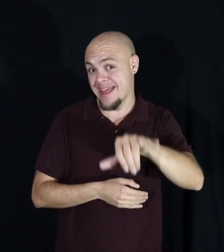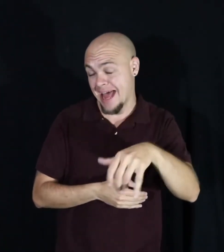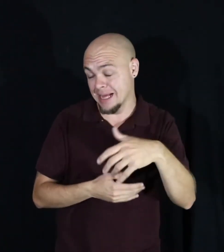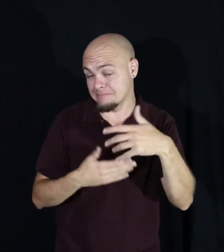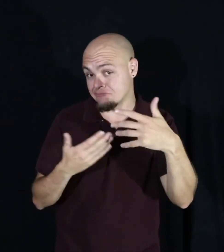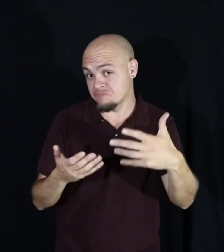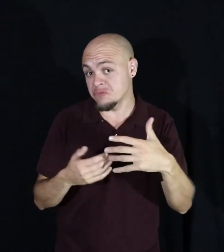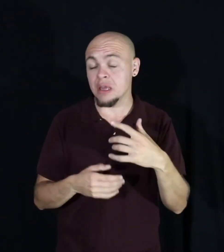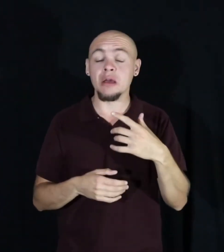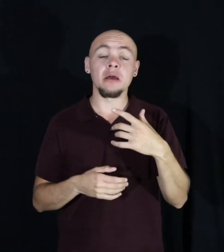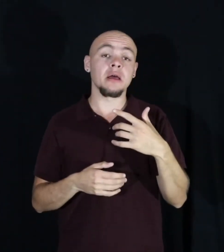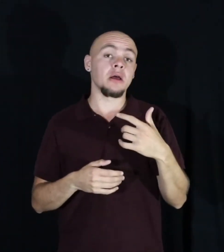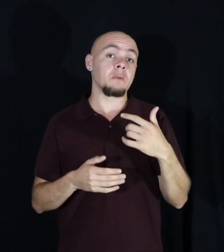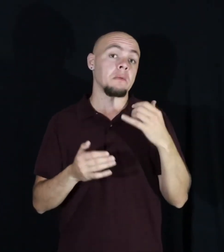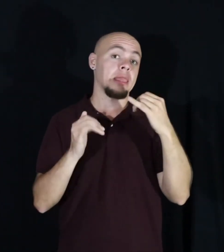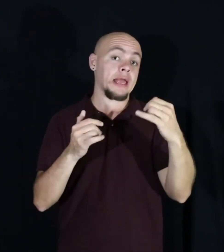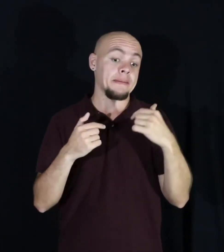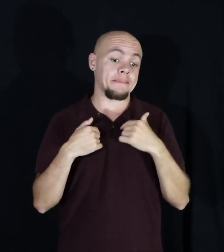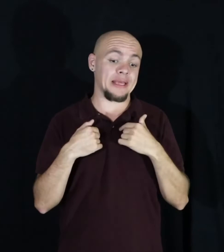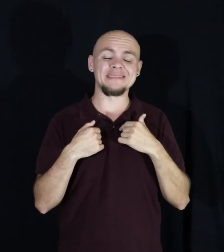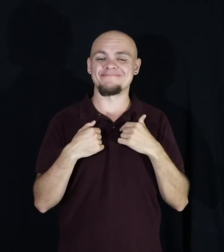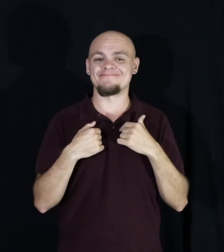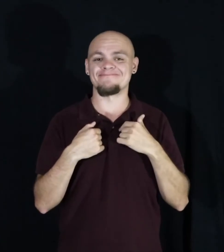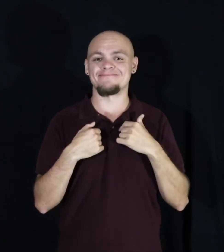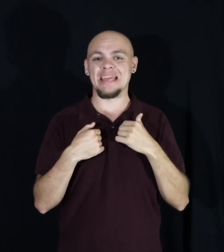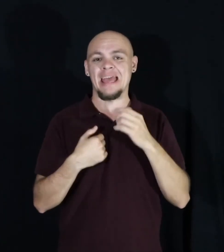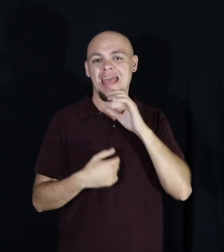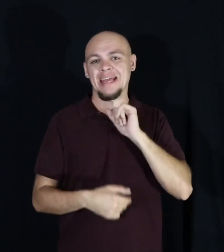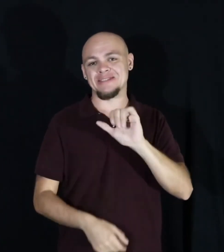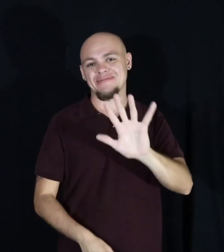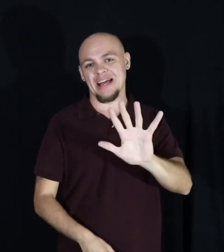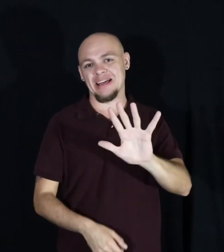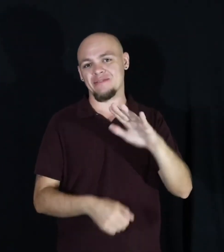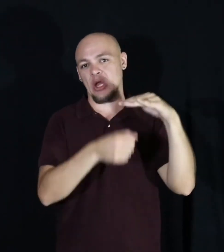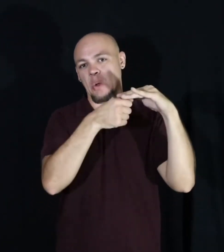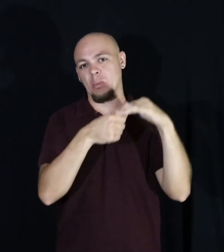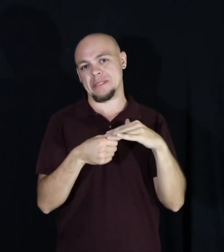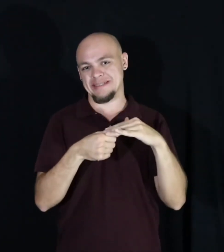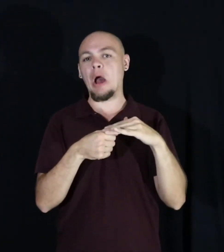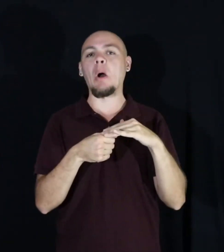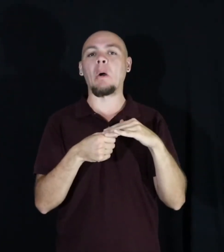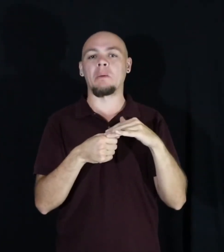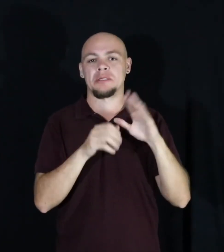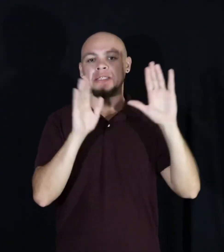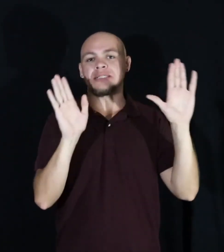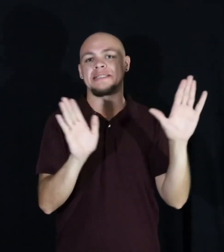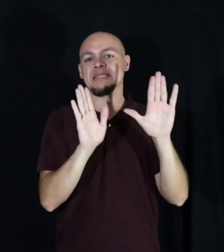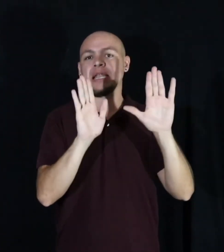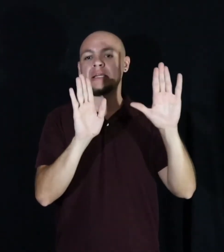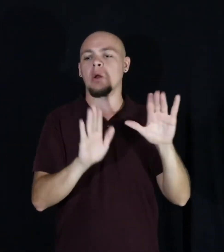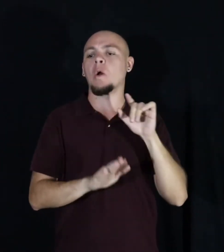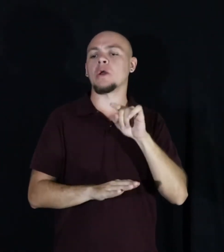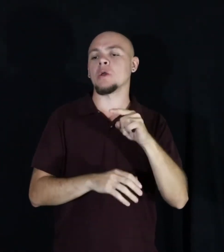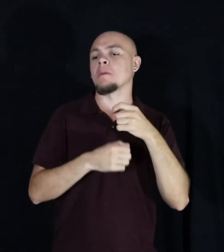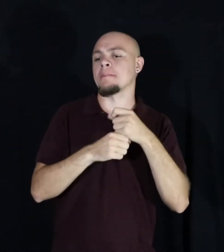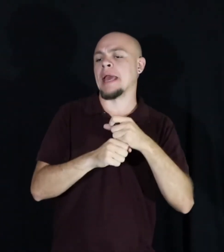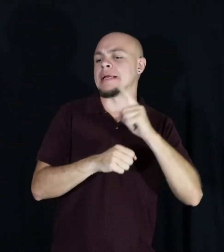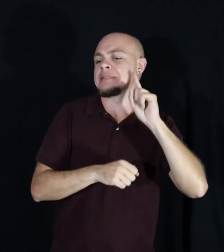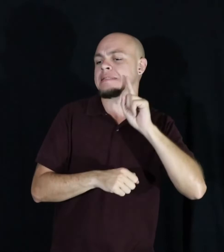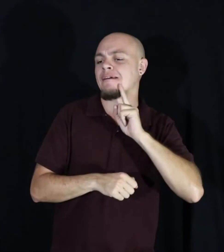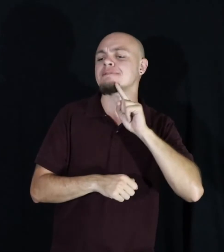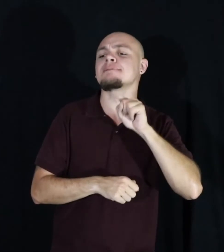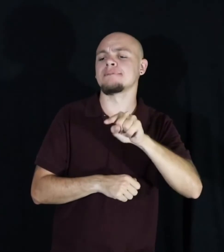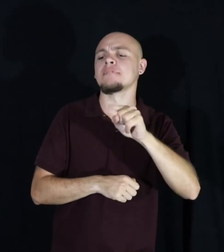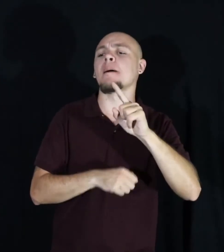Or like me, it was impressed upon you as a 5-year-old boy by your Sunday school teacher that God had made you deaf as a form of punishment,